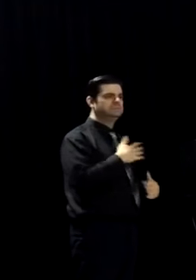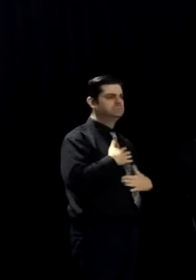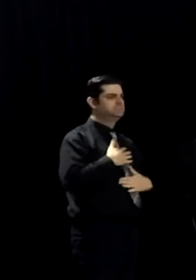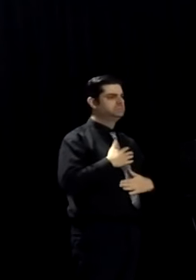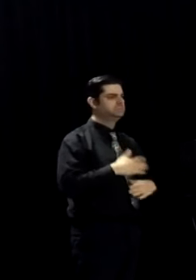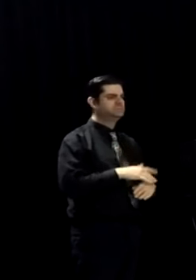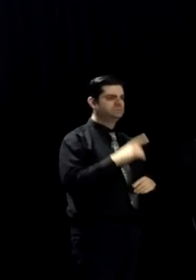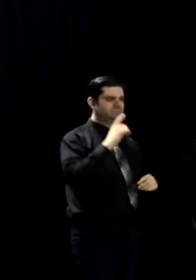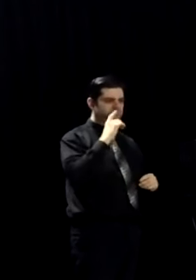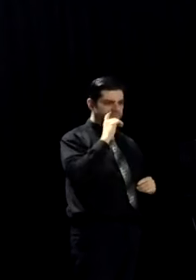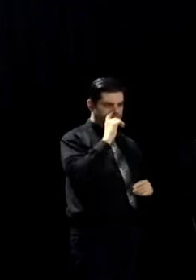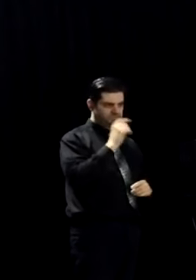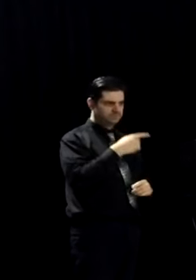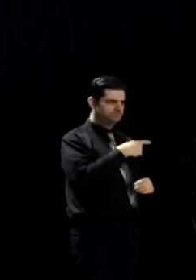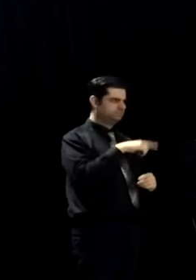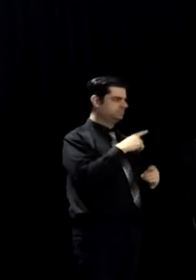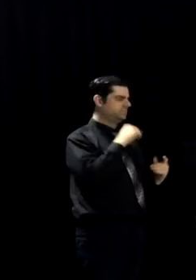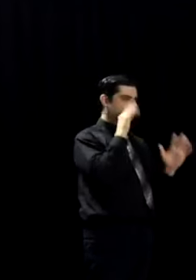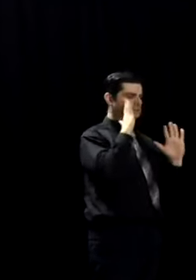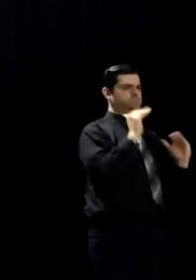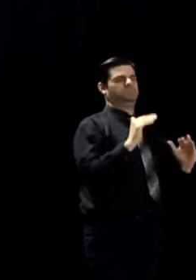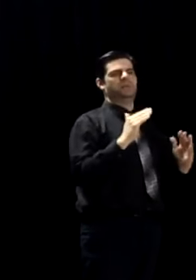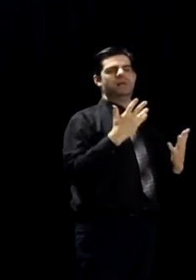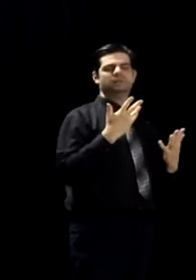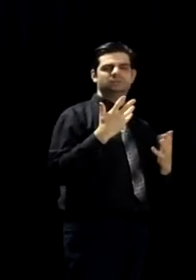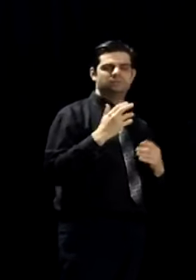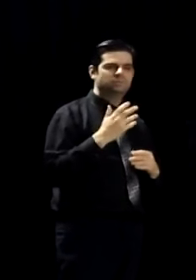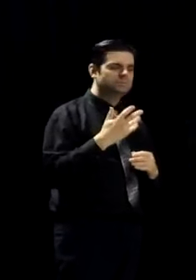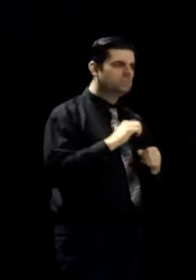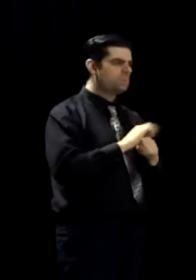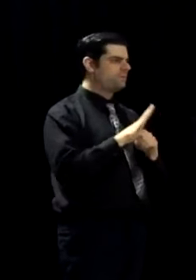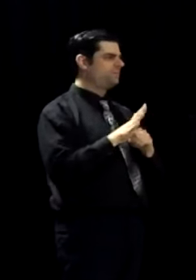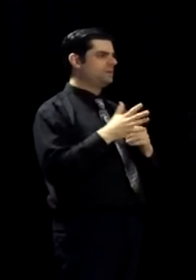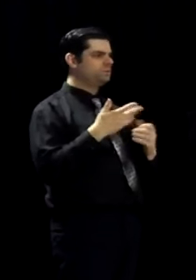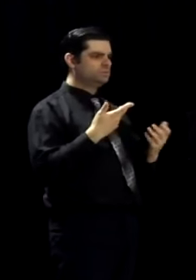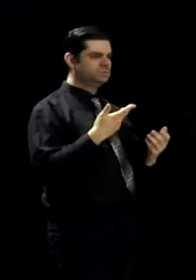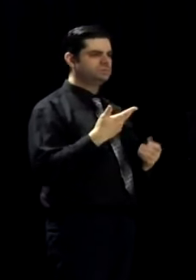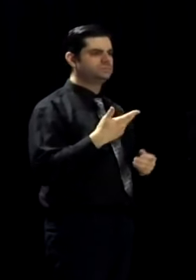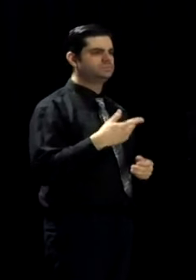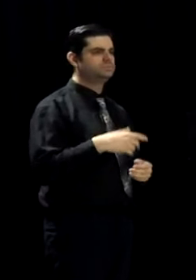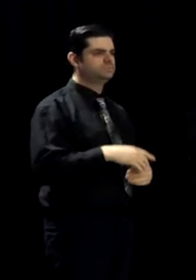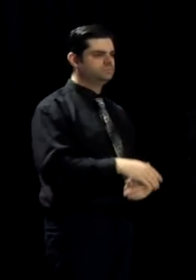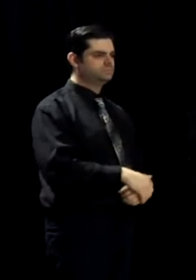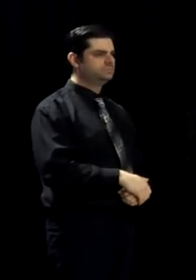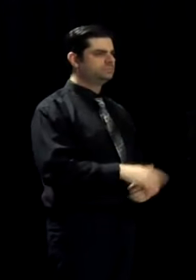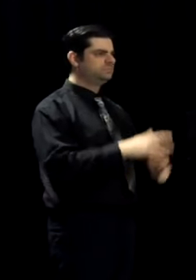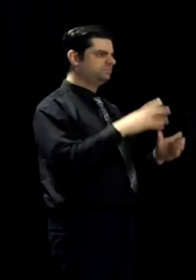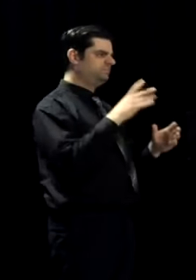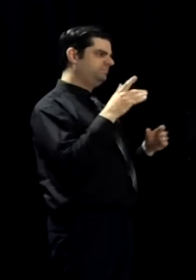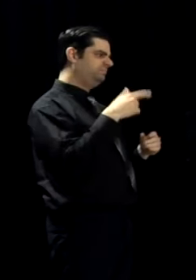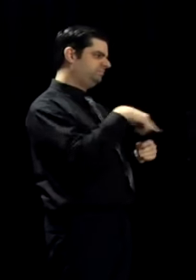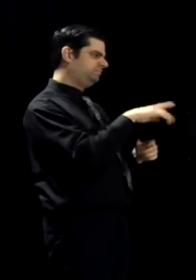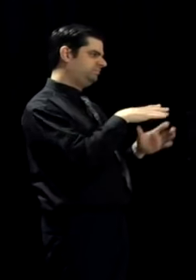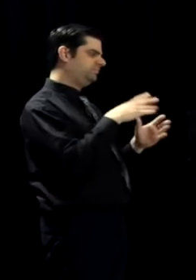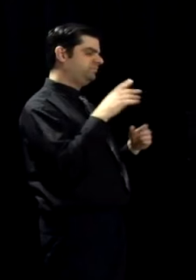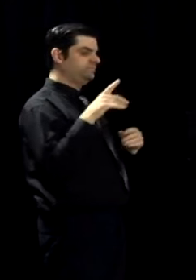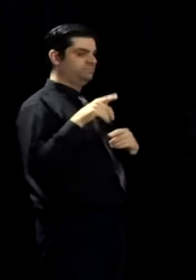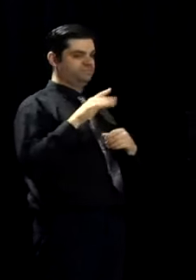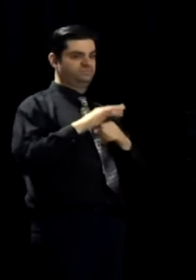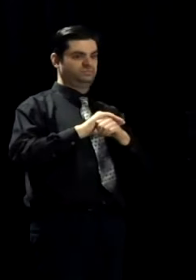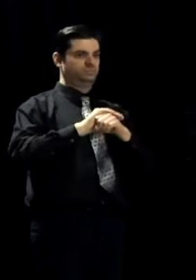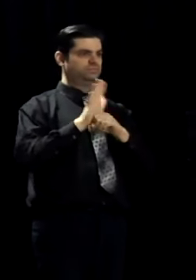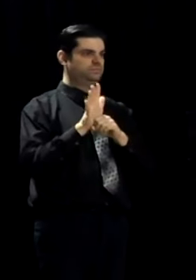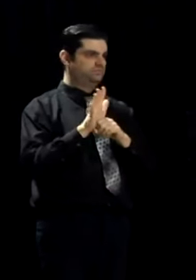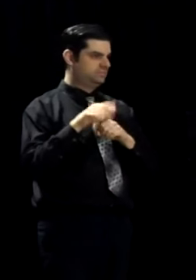that it preys on our vulnerable, and even though you make progress each day, we're continuing to